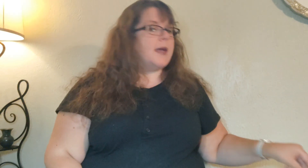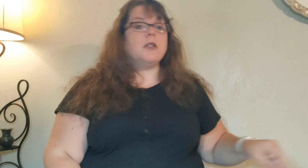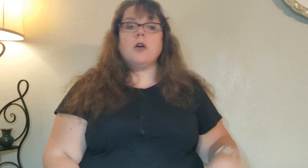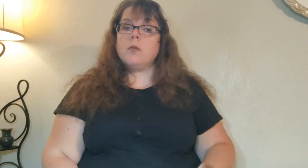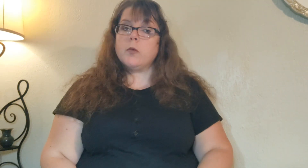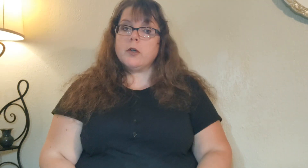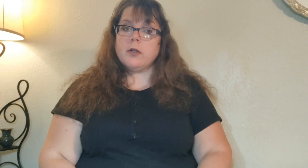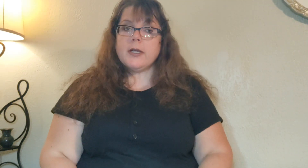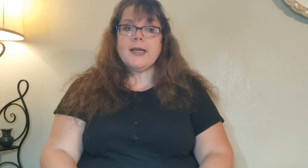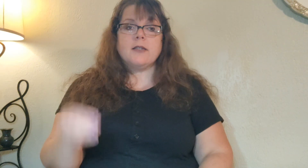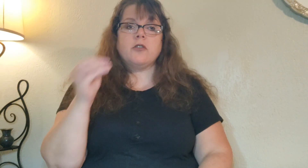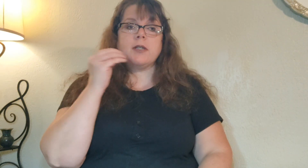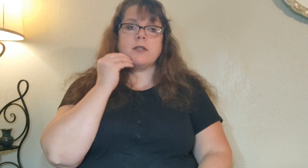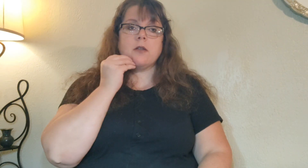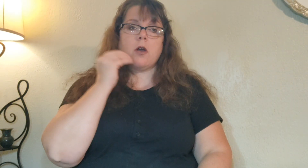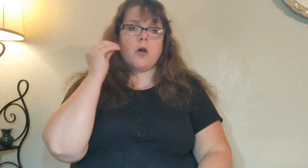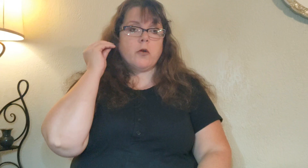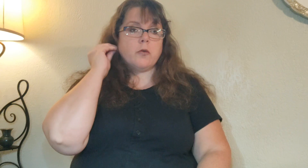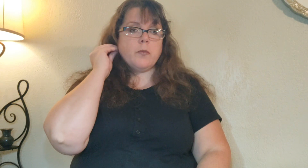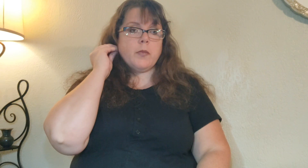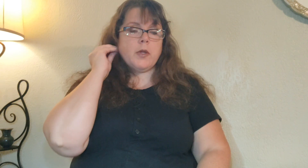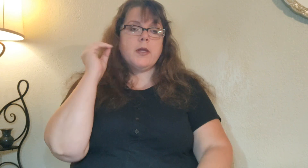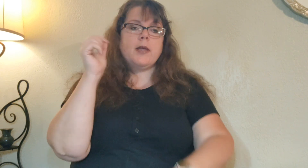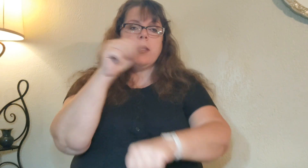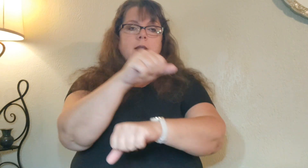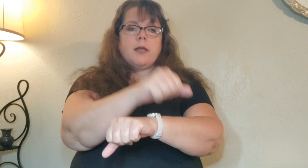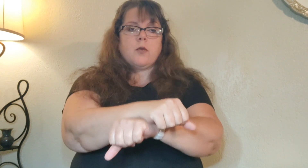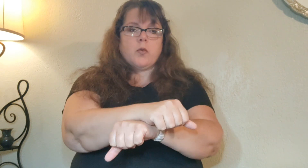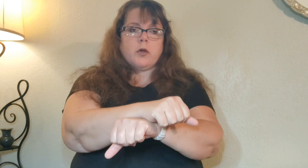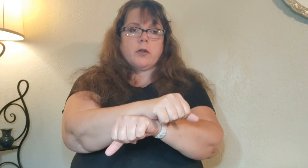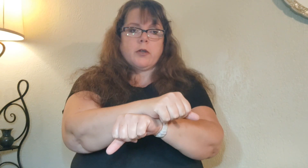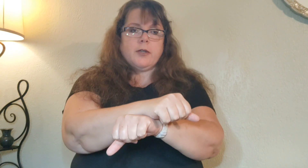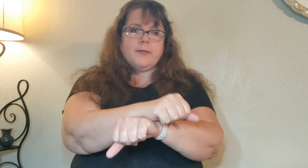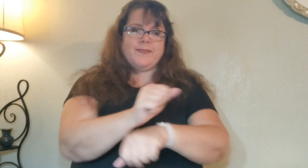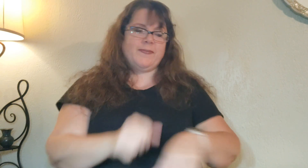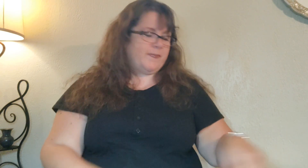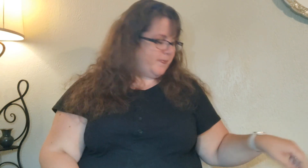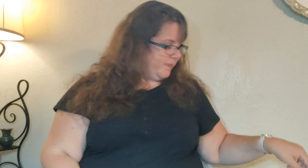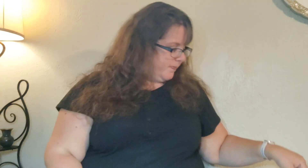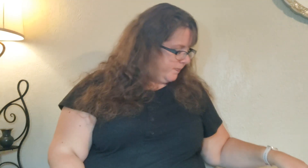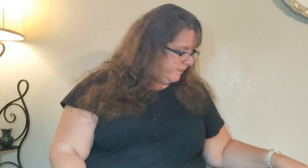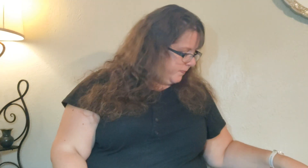And homework is just home, then work.